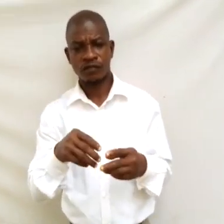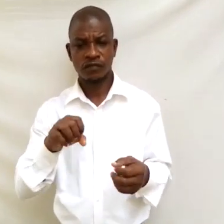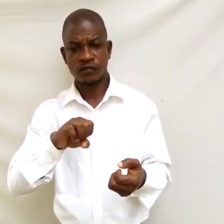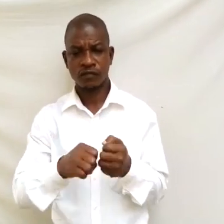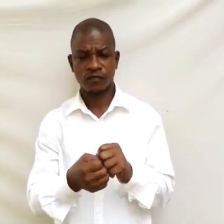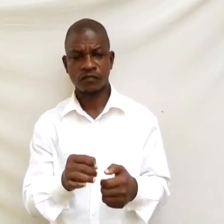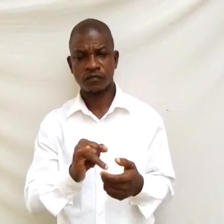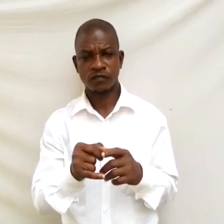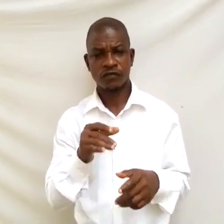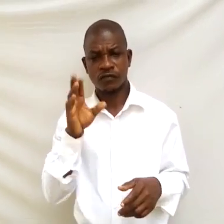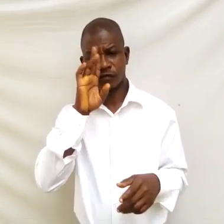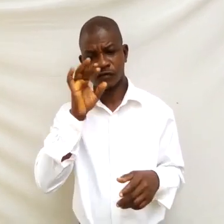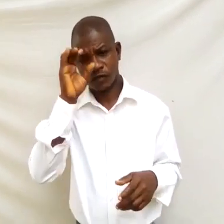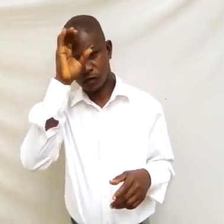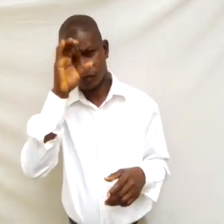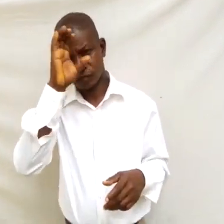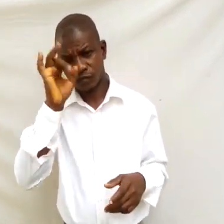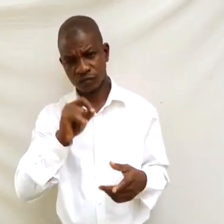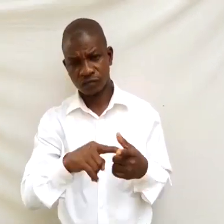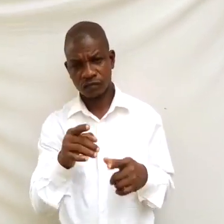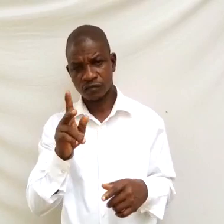using the concept of trigonometry.